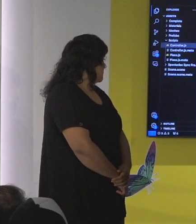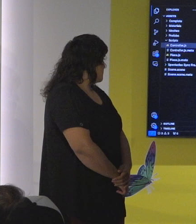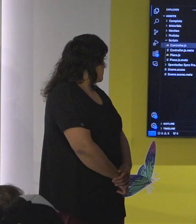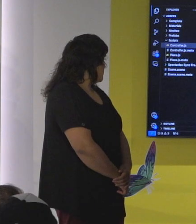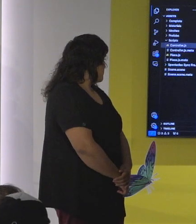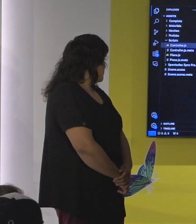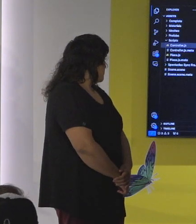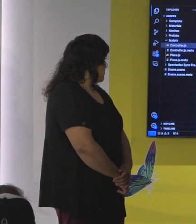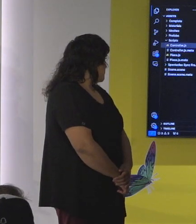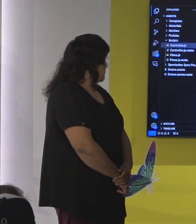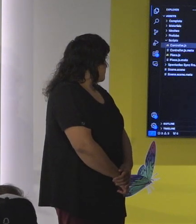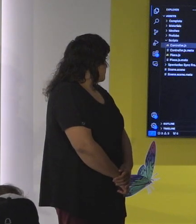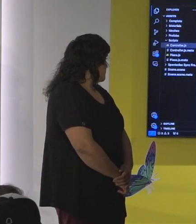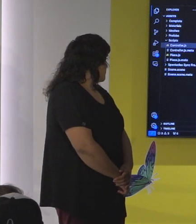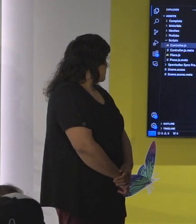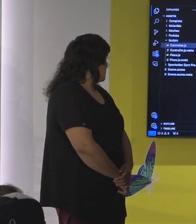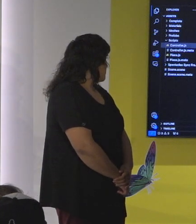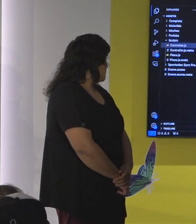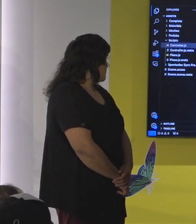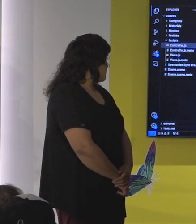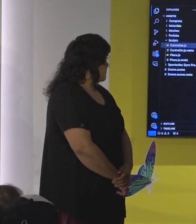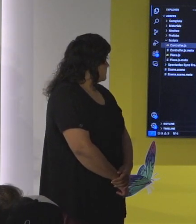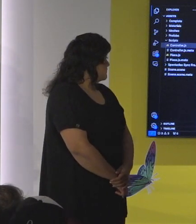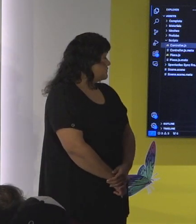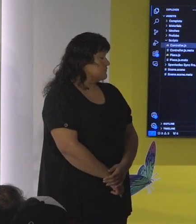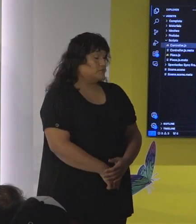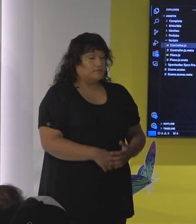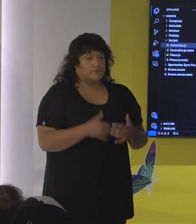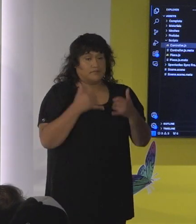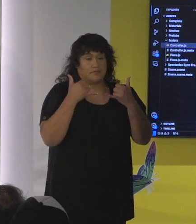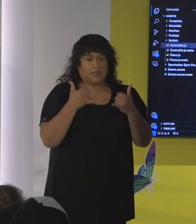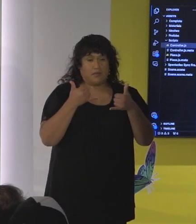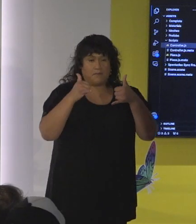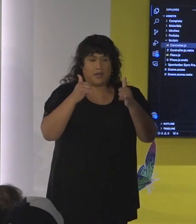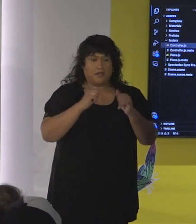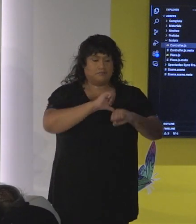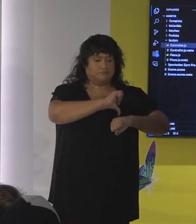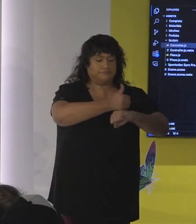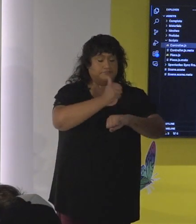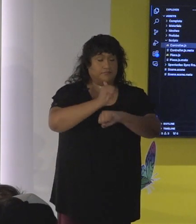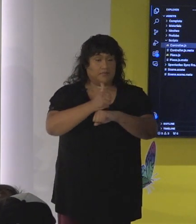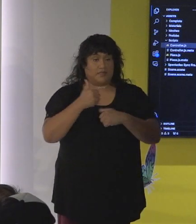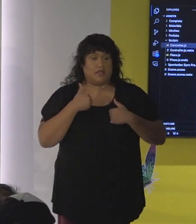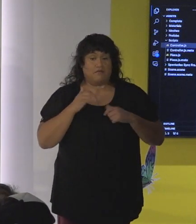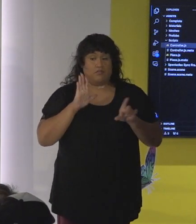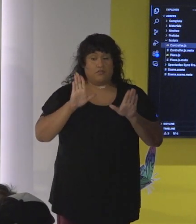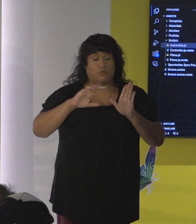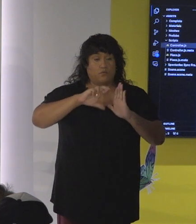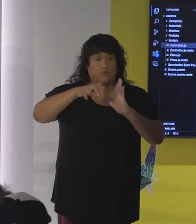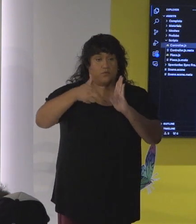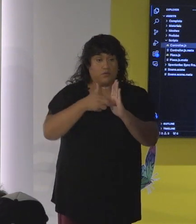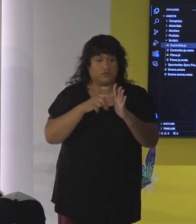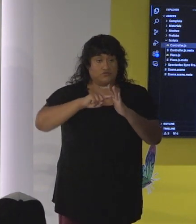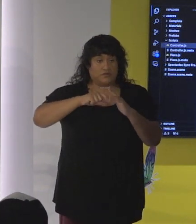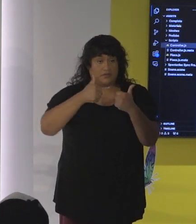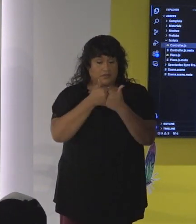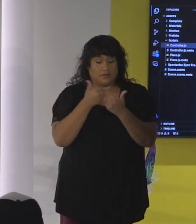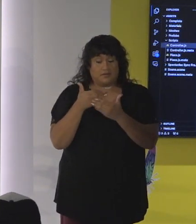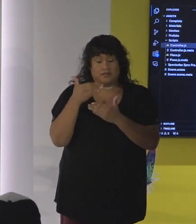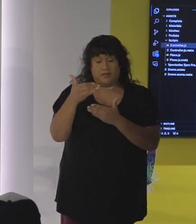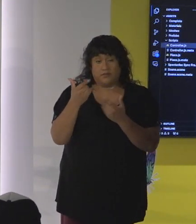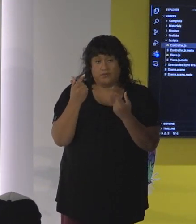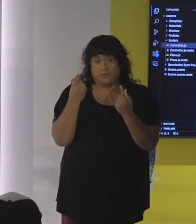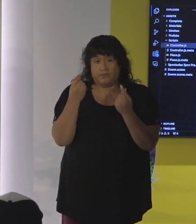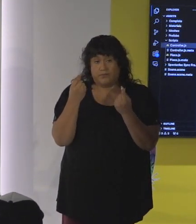All right, so now we have our players in the session. They have their roles. We've started the game. The next thing we want to do